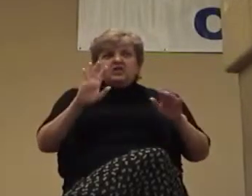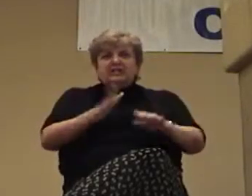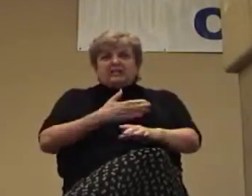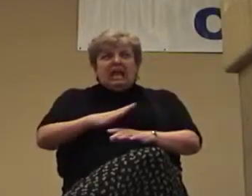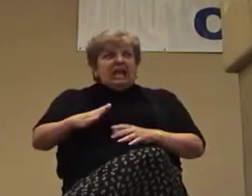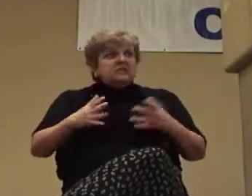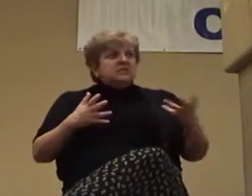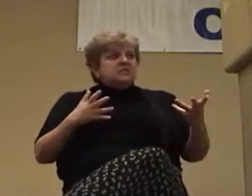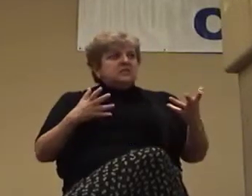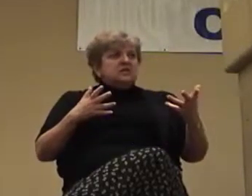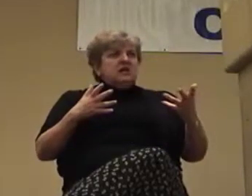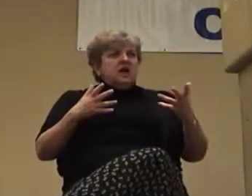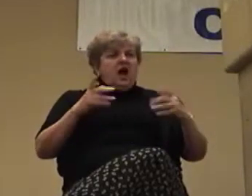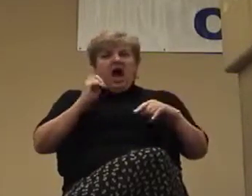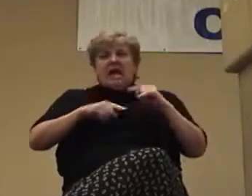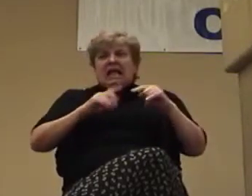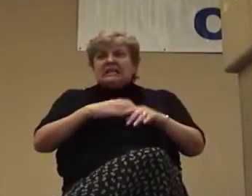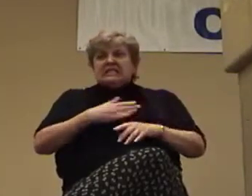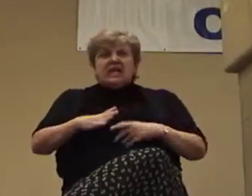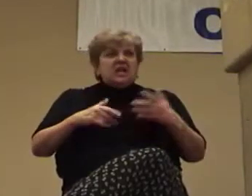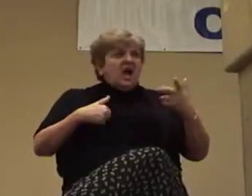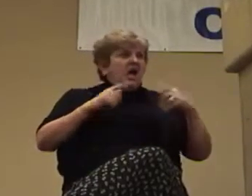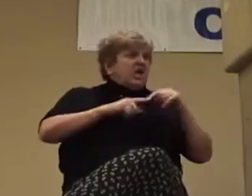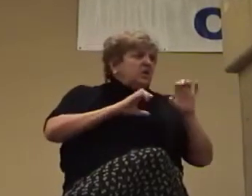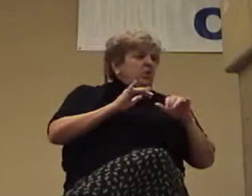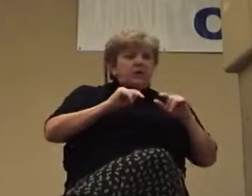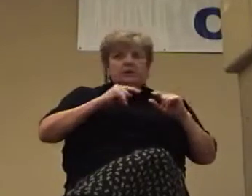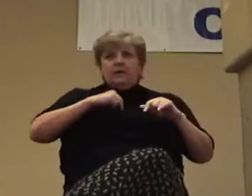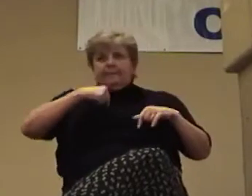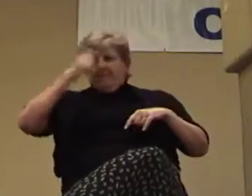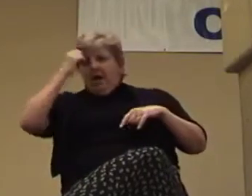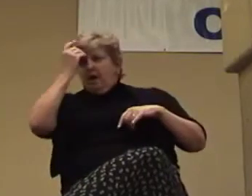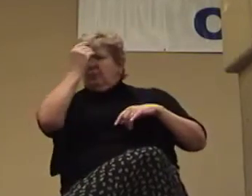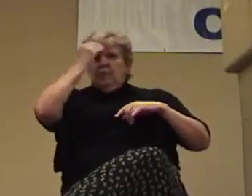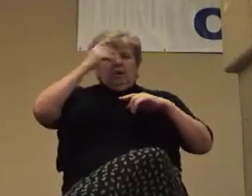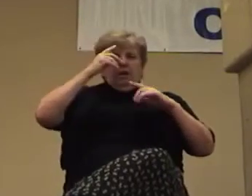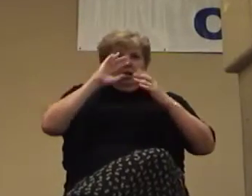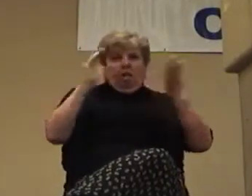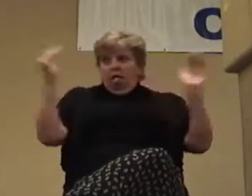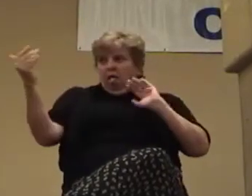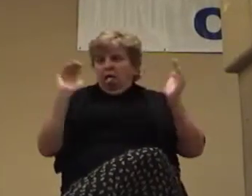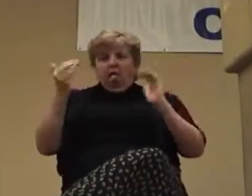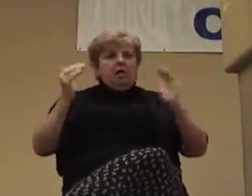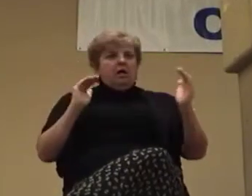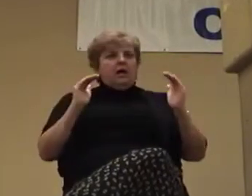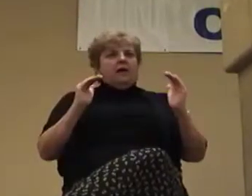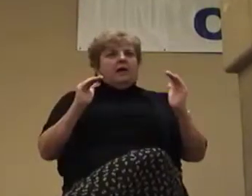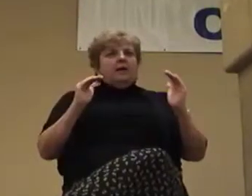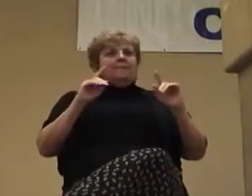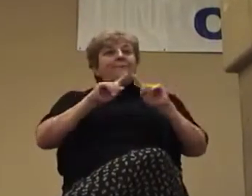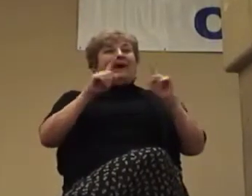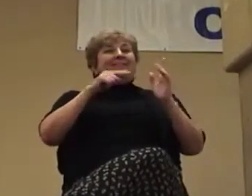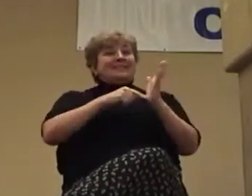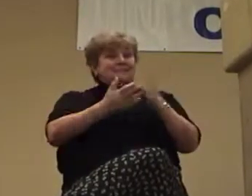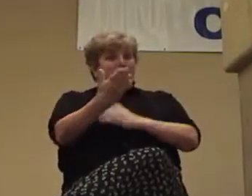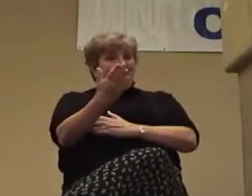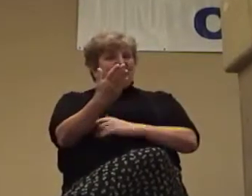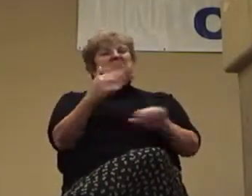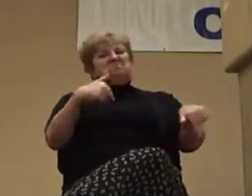She sings. I can't talk. You know what I mean? Anyway, it worked out. But to this morning, I'm feeling all right. And